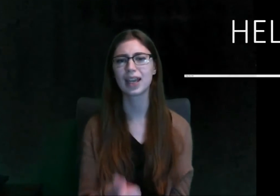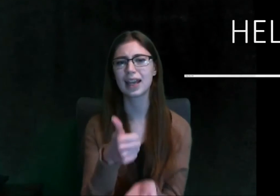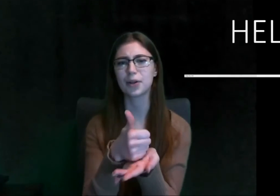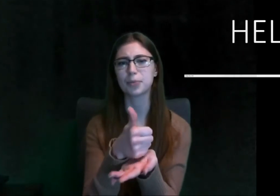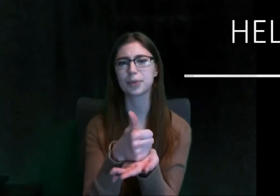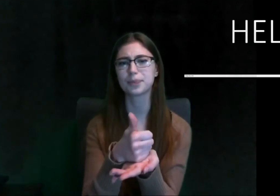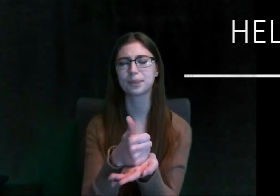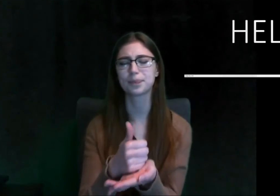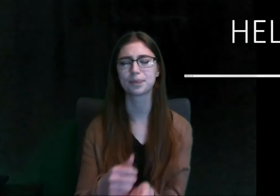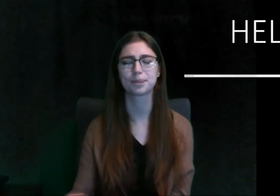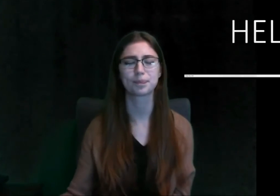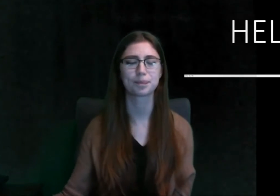Help.